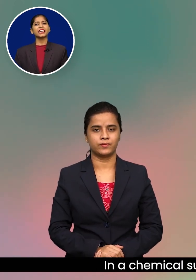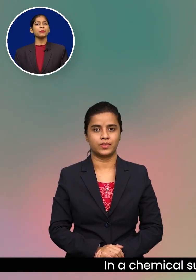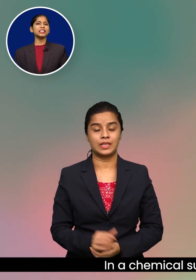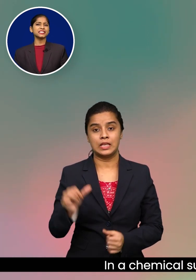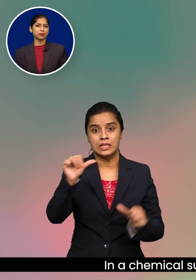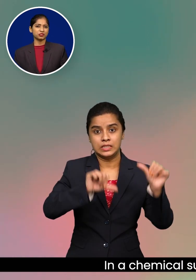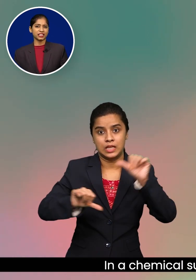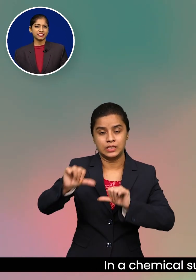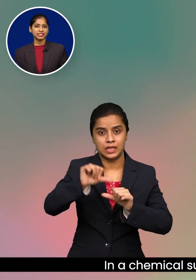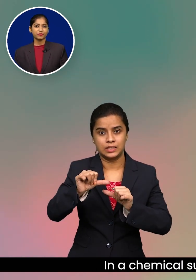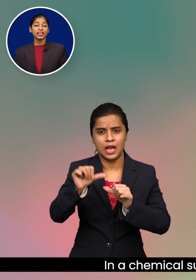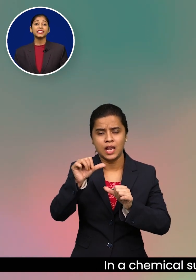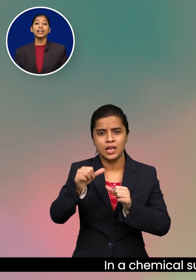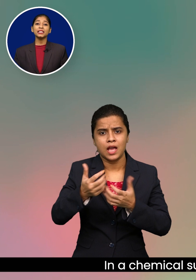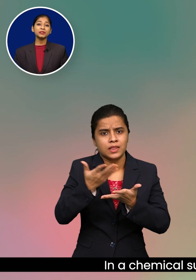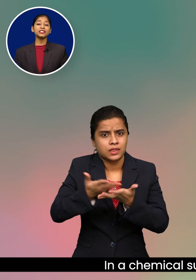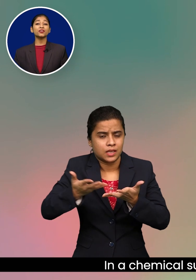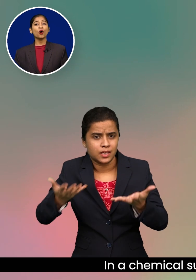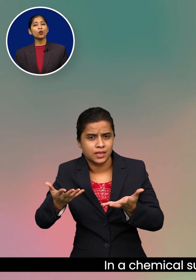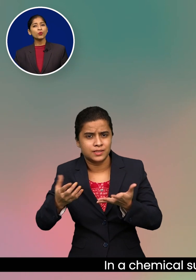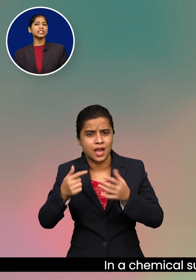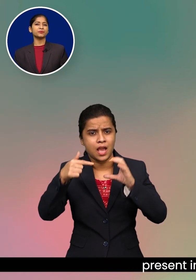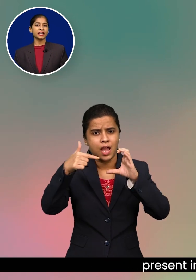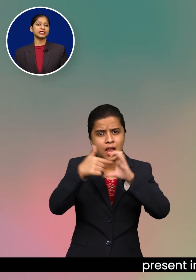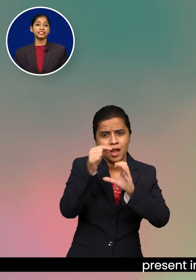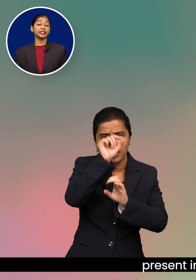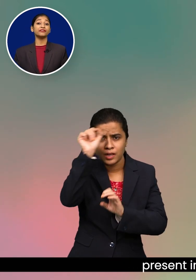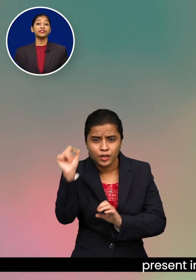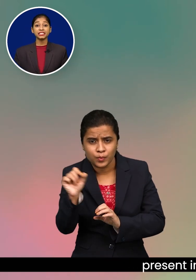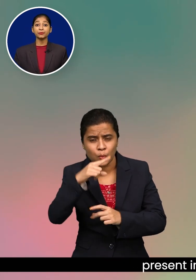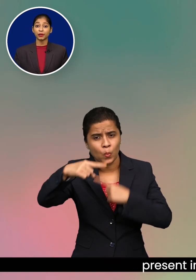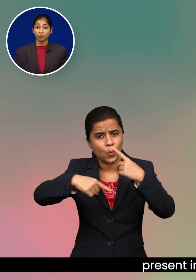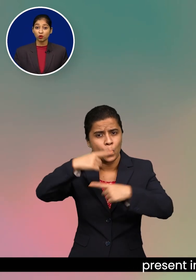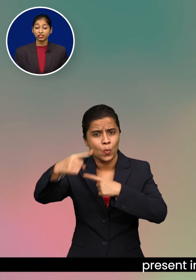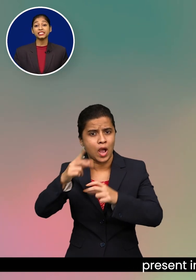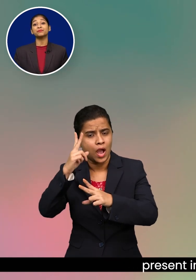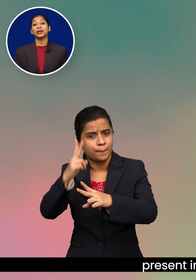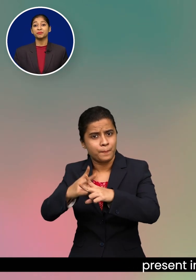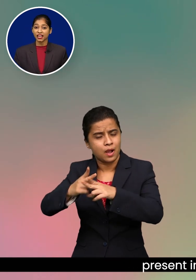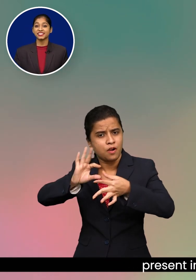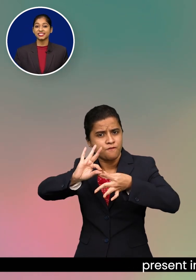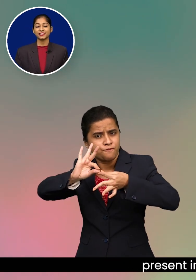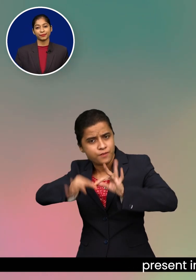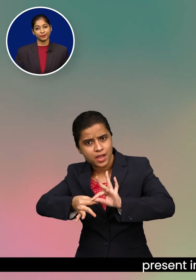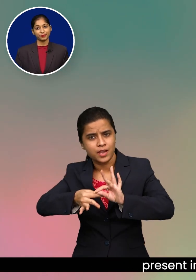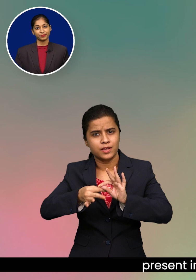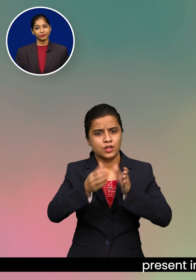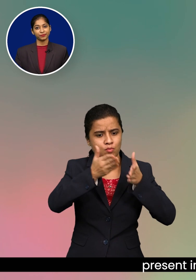In a chemical substance, the elements are always present in fixed proportions by